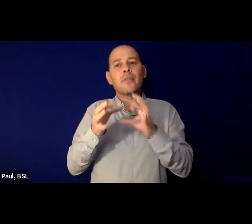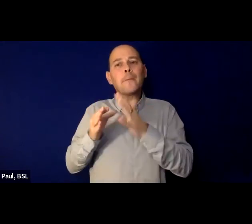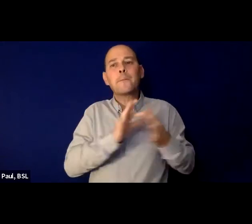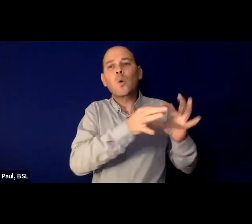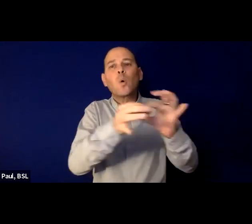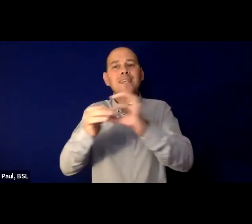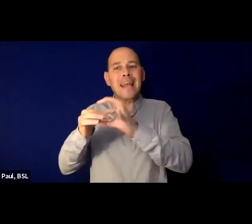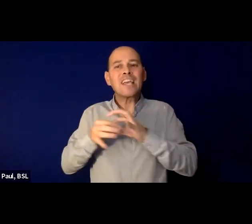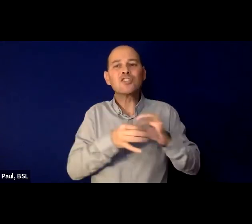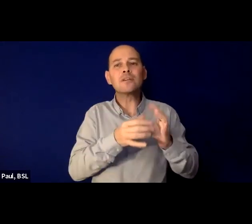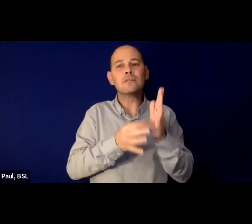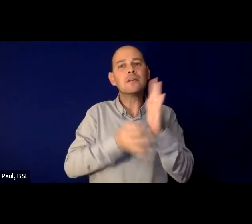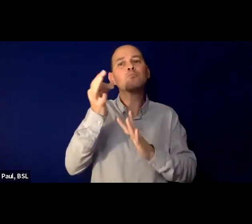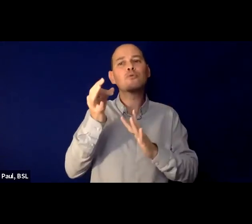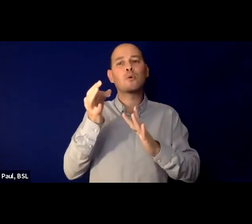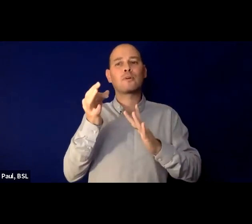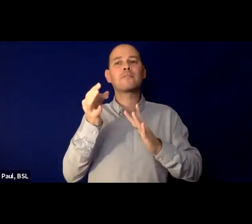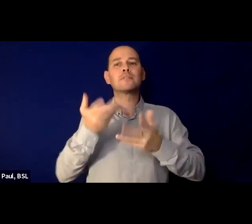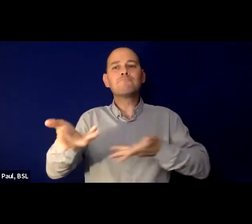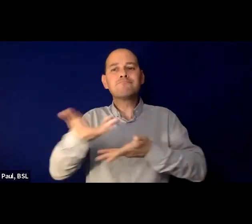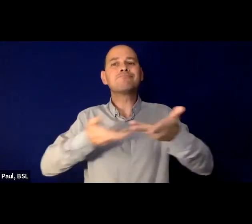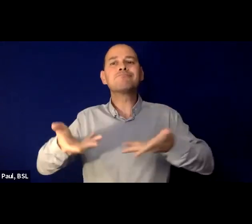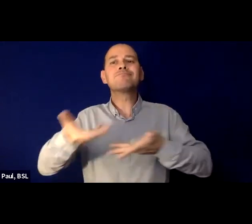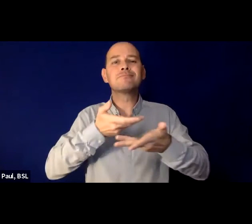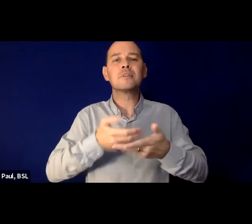it kind of created that